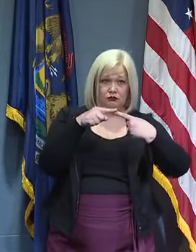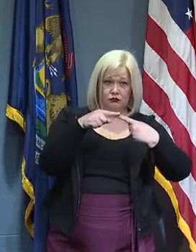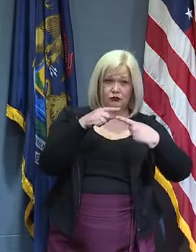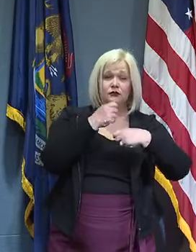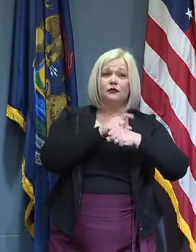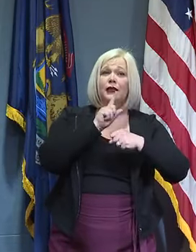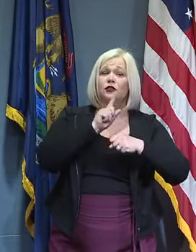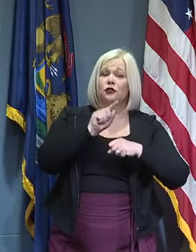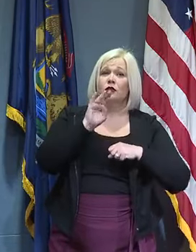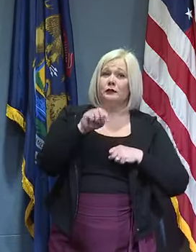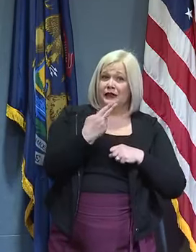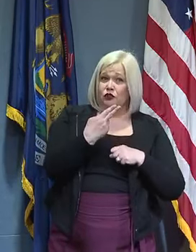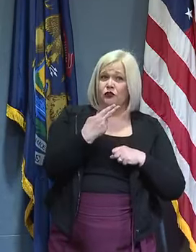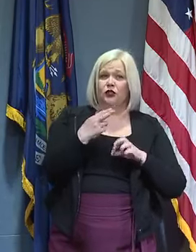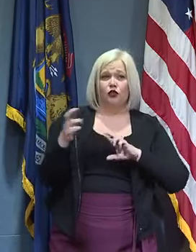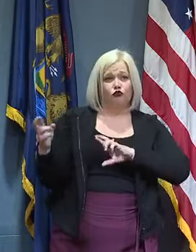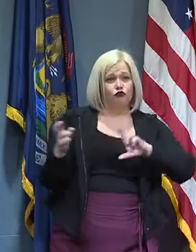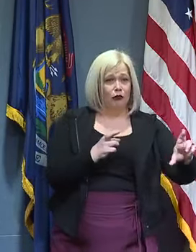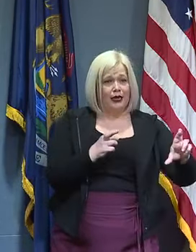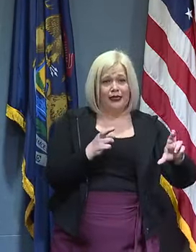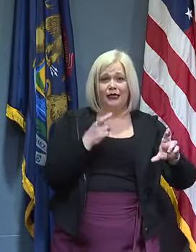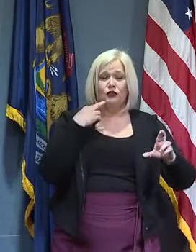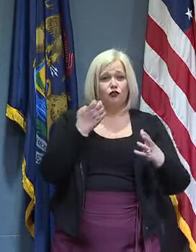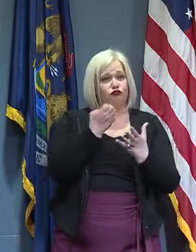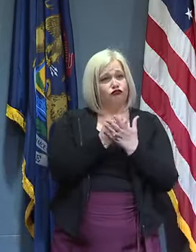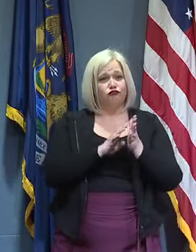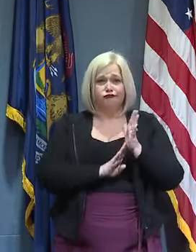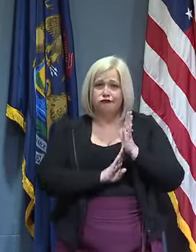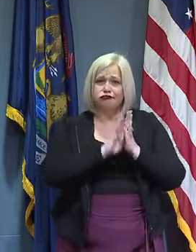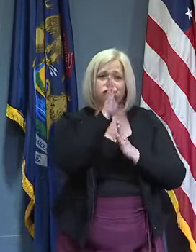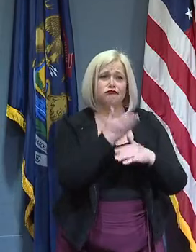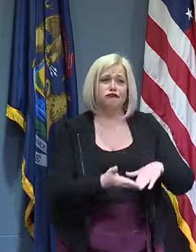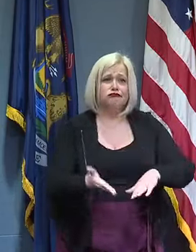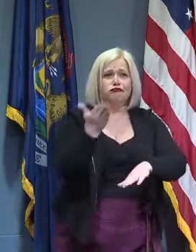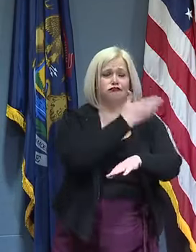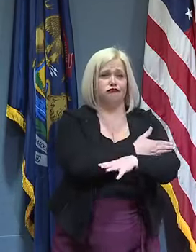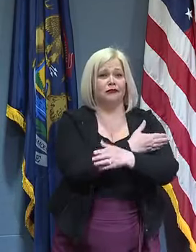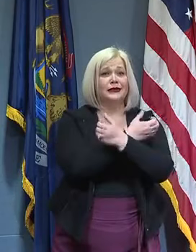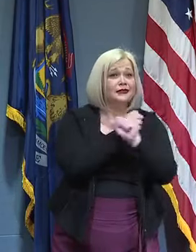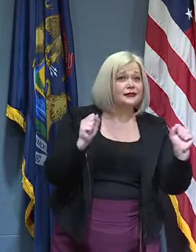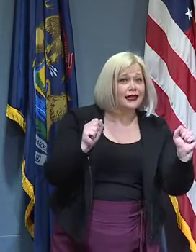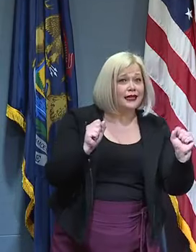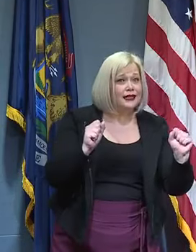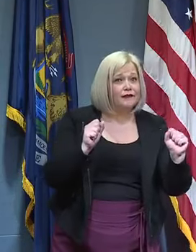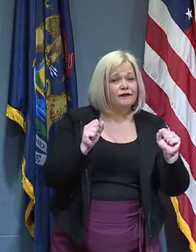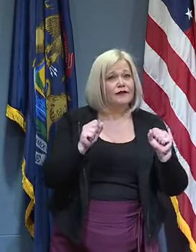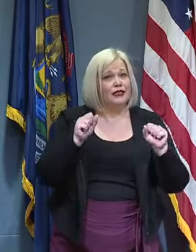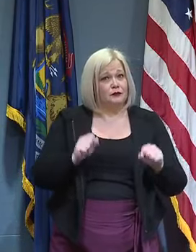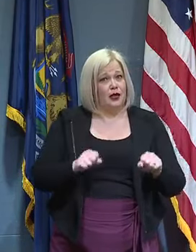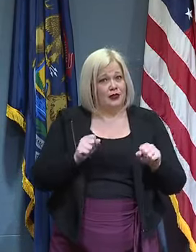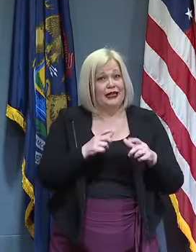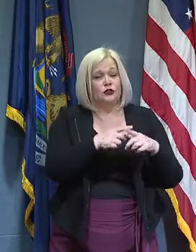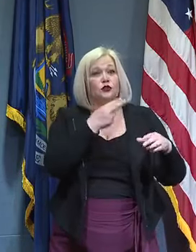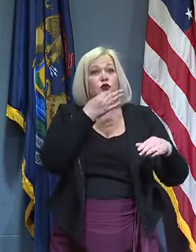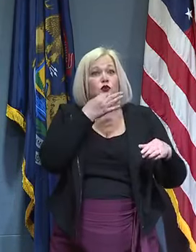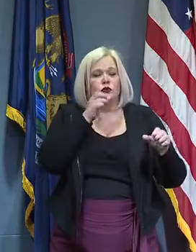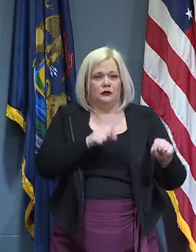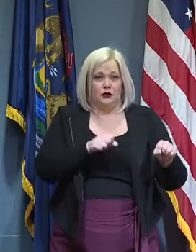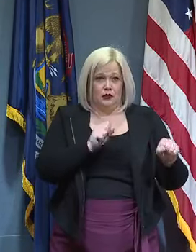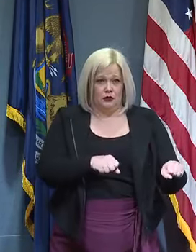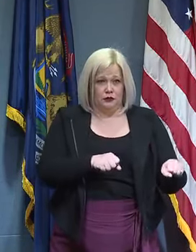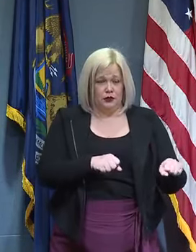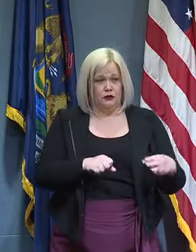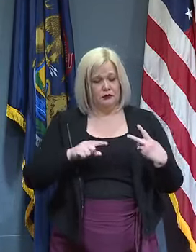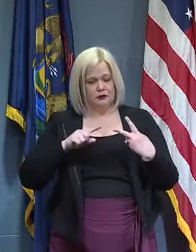Michigan on a path to full economic recovery as safely and quickly as feasible. The second goal is to ensure the recovery